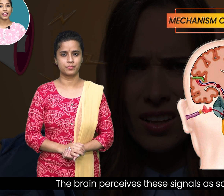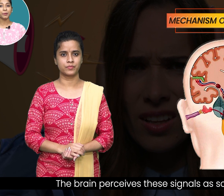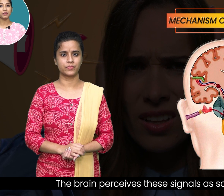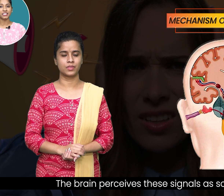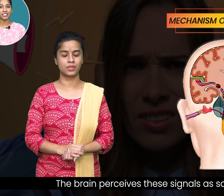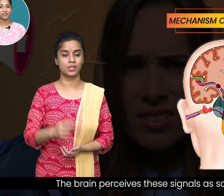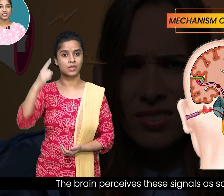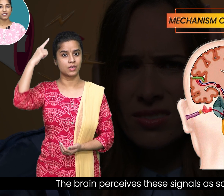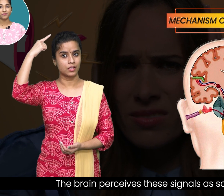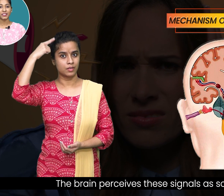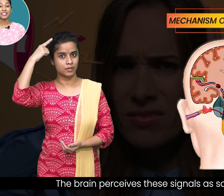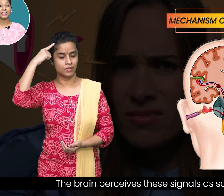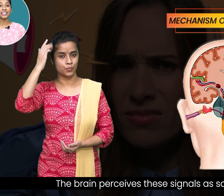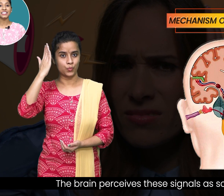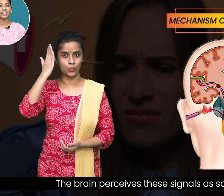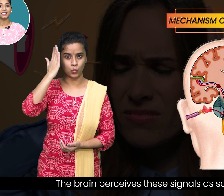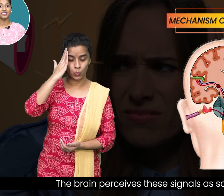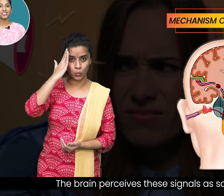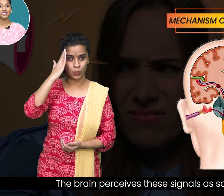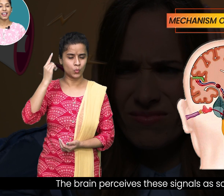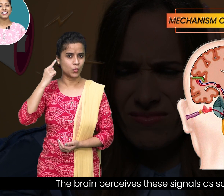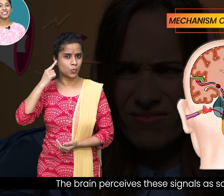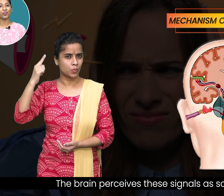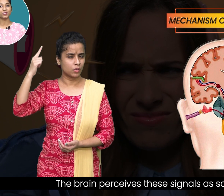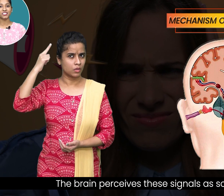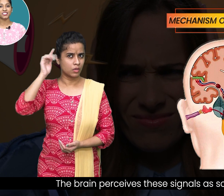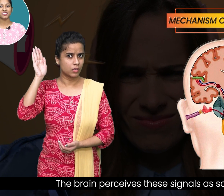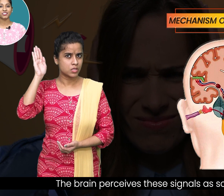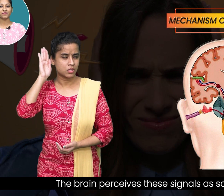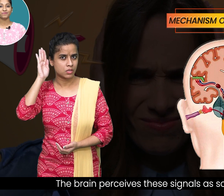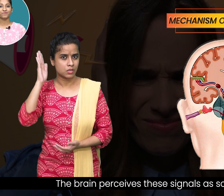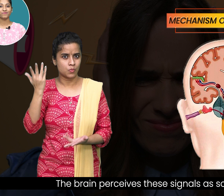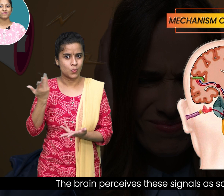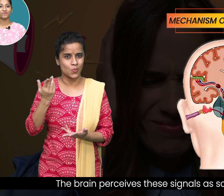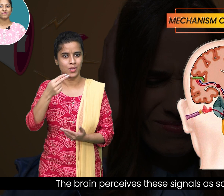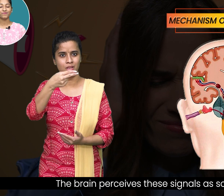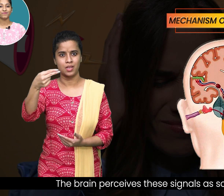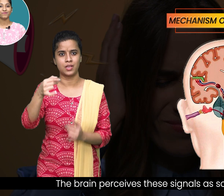The brain perceives these signals as sounds.